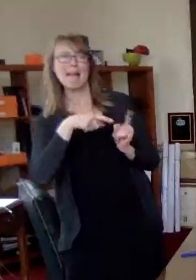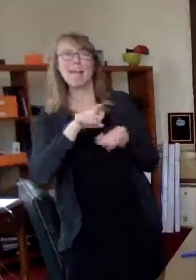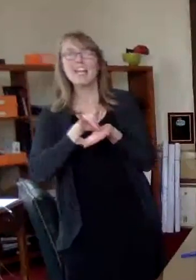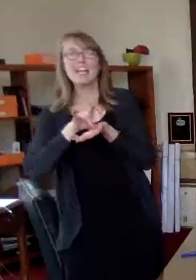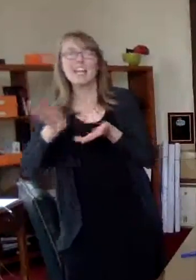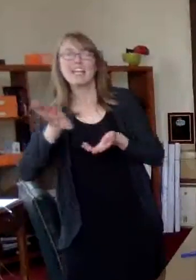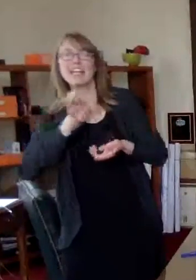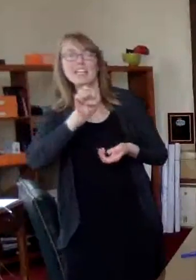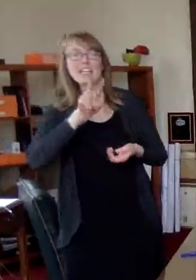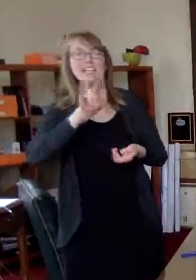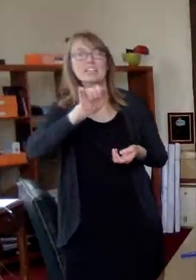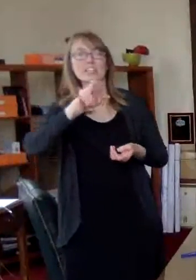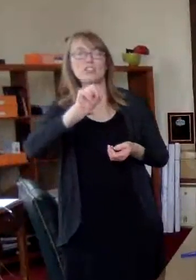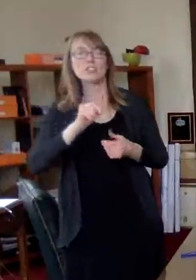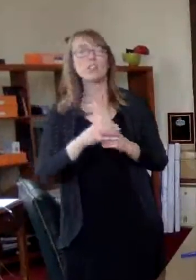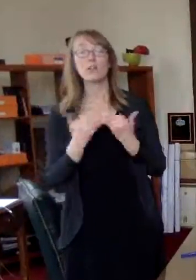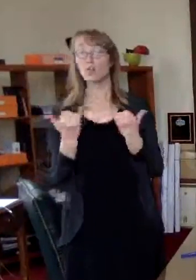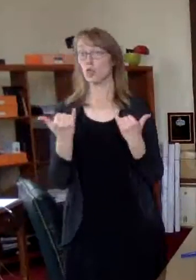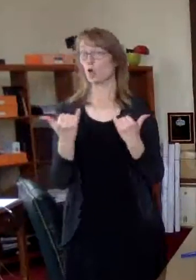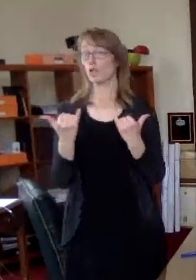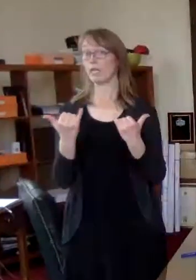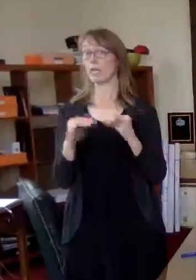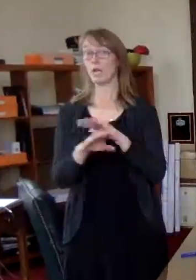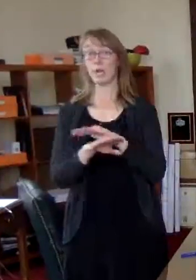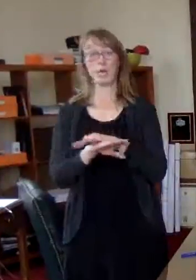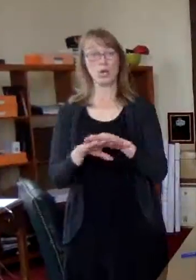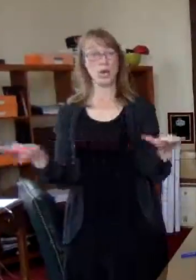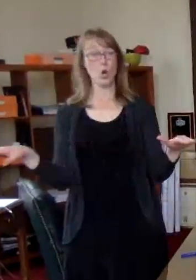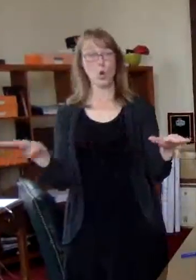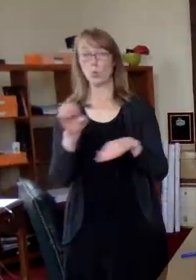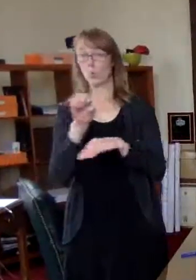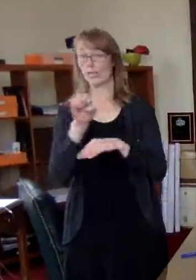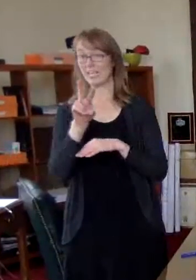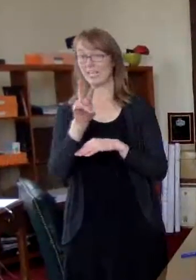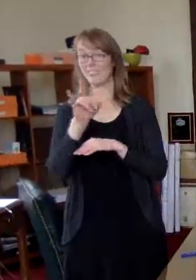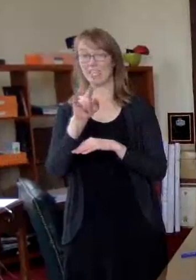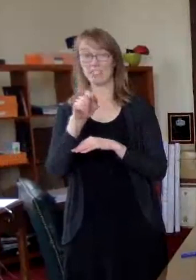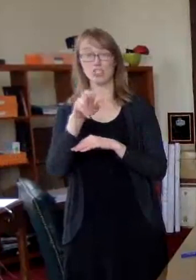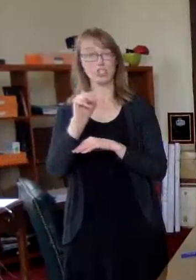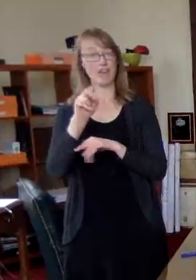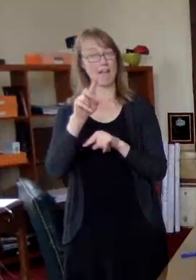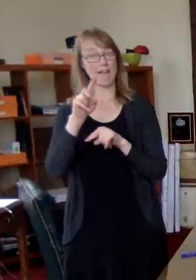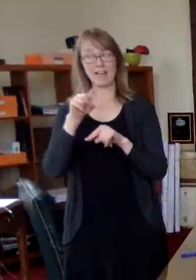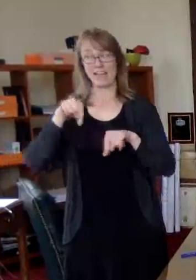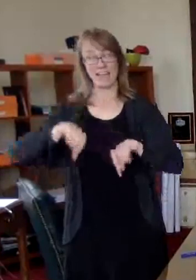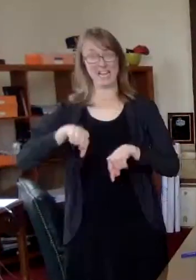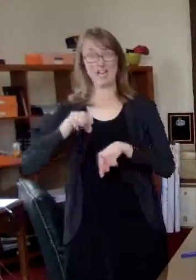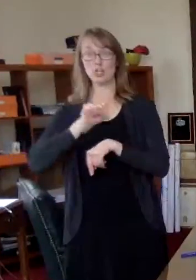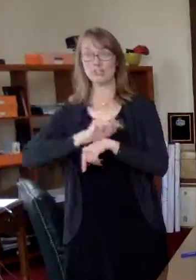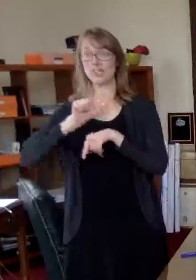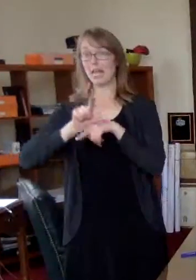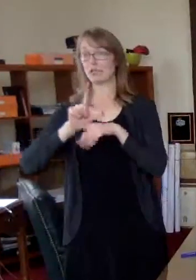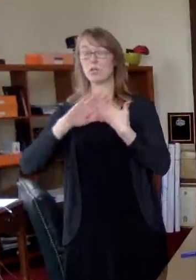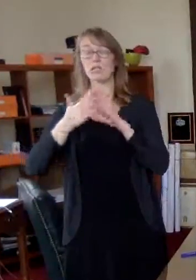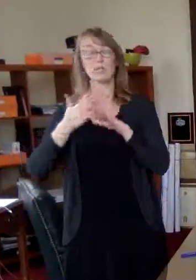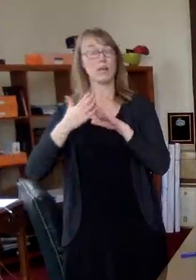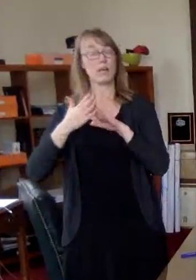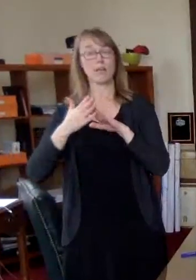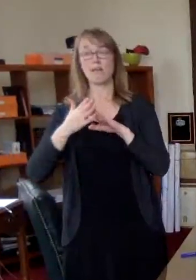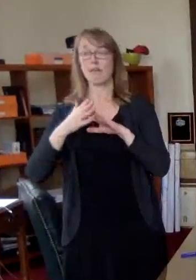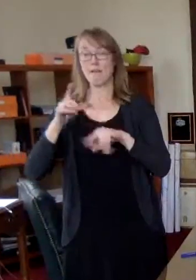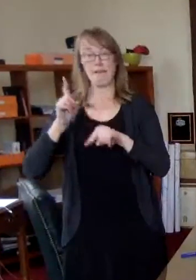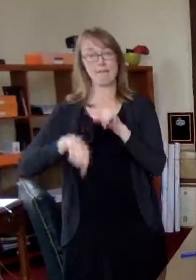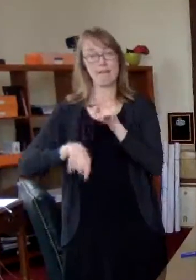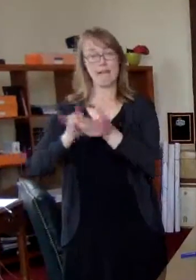evictions right now. And we got an order from the 22nd Judicial Circuit that said that there won't be any evictions during this